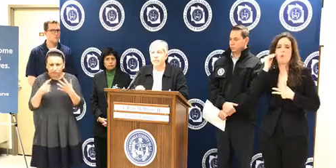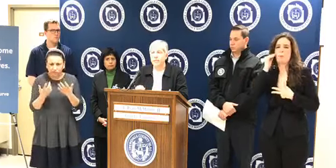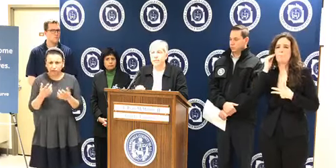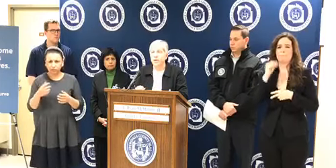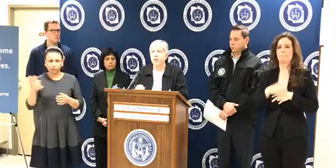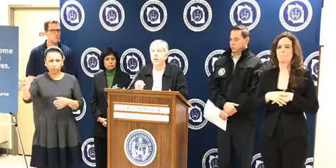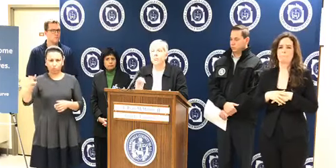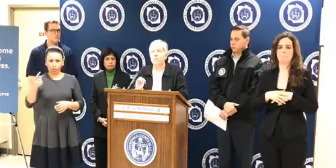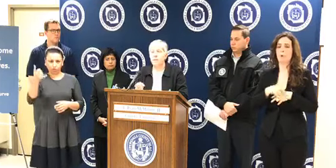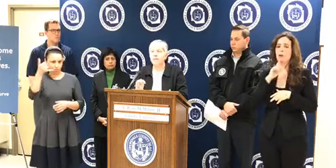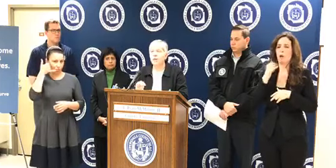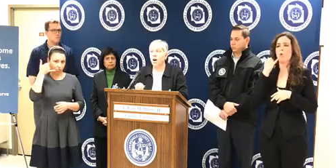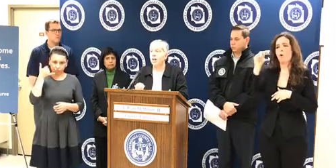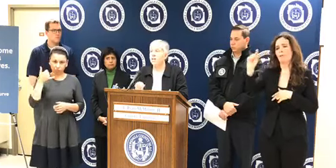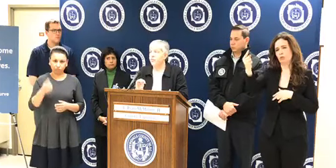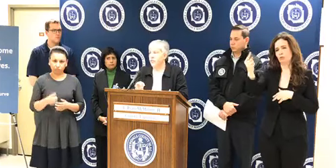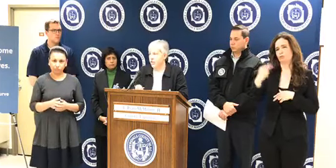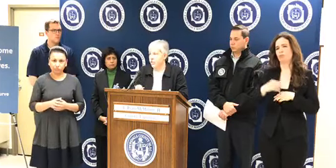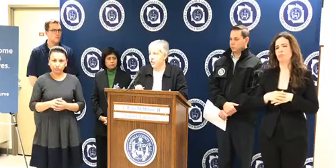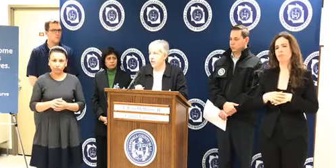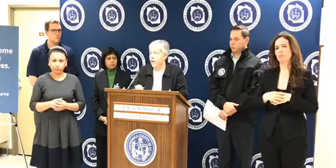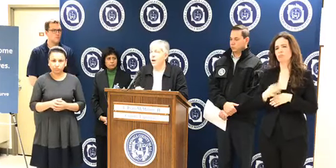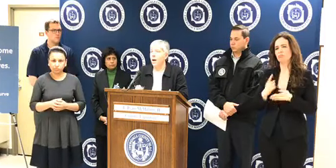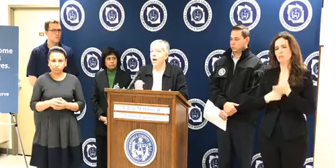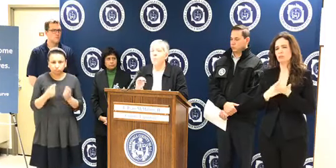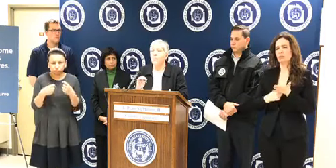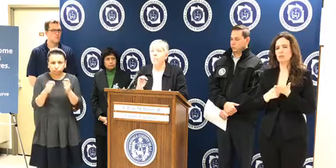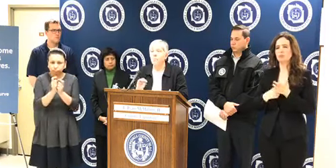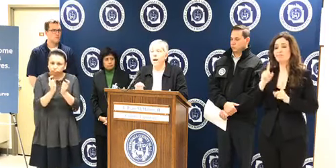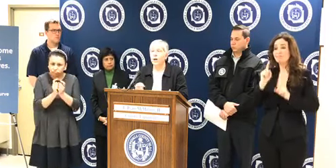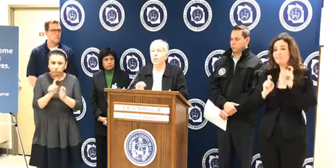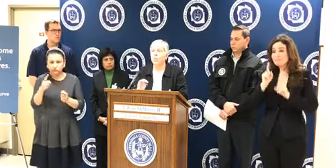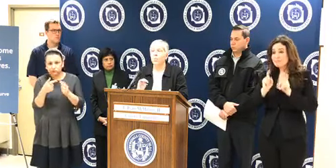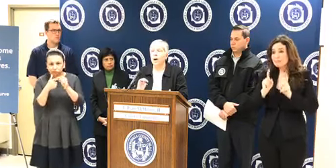to the Civic Center, please call us first. And